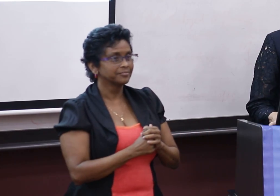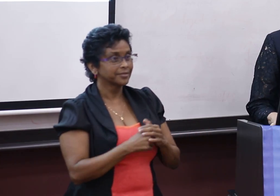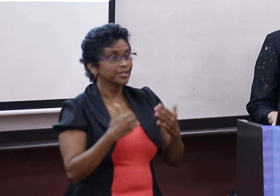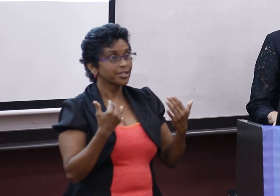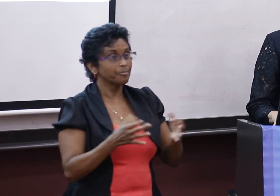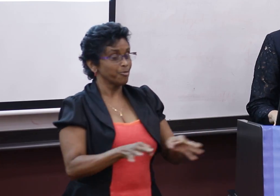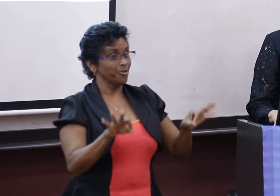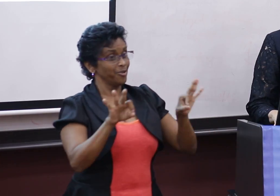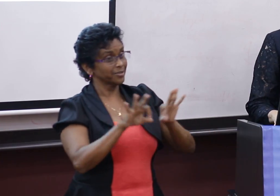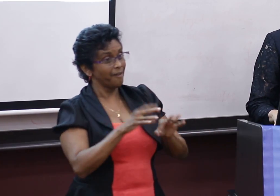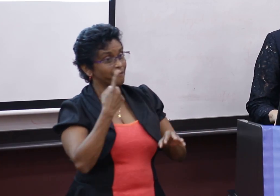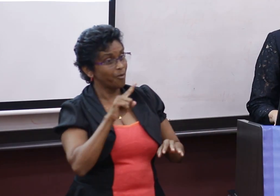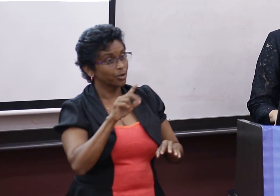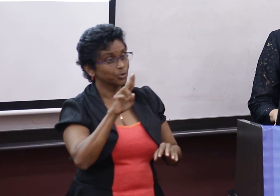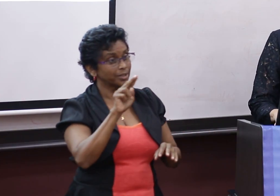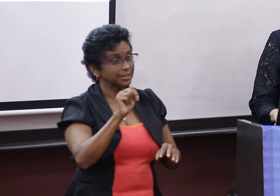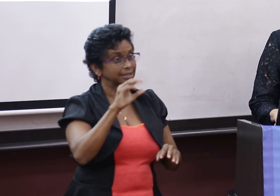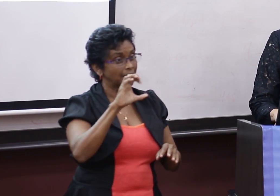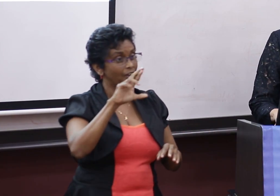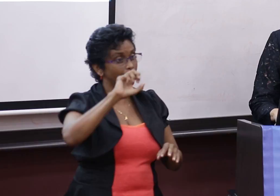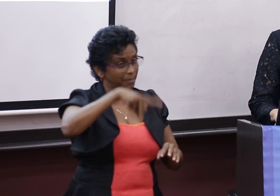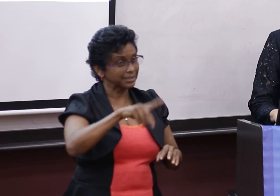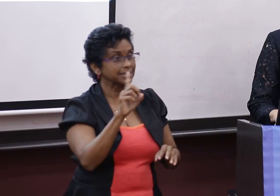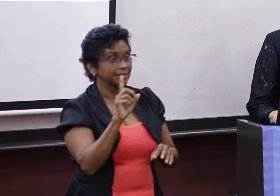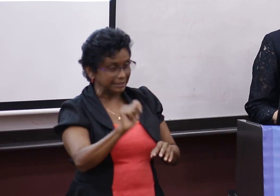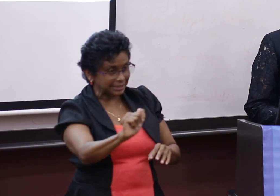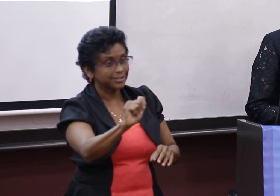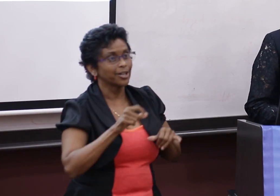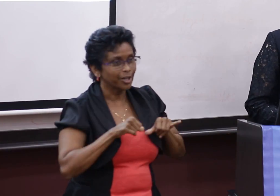the UNCRPD in our country.